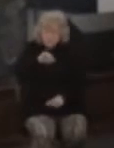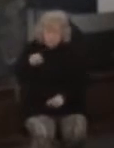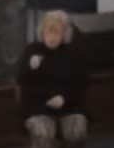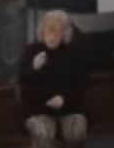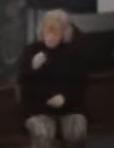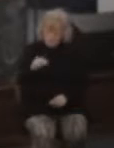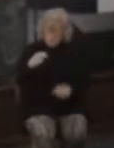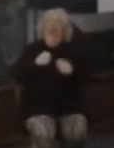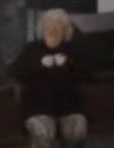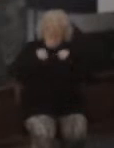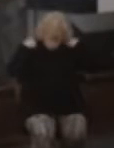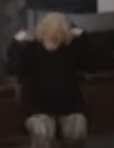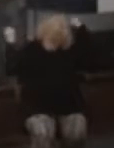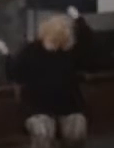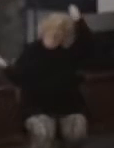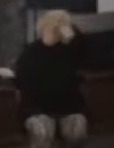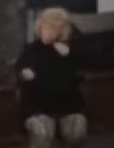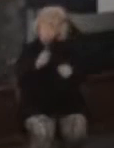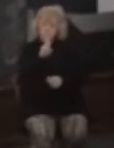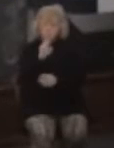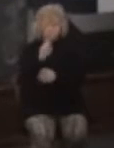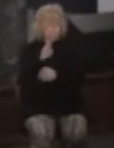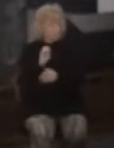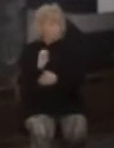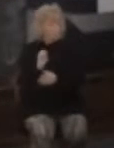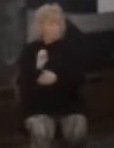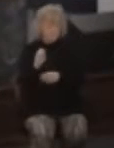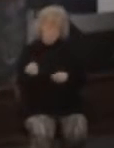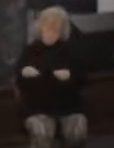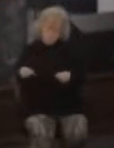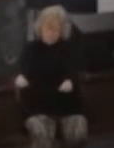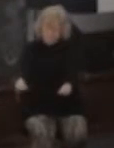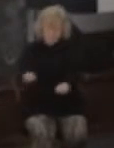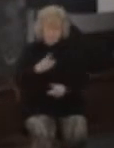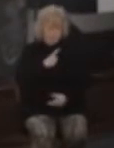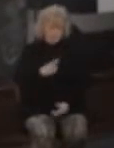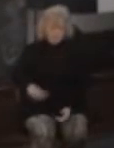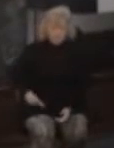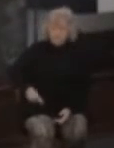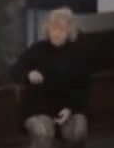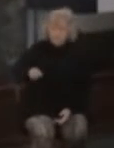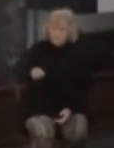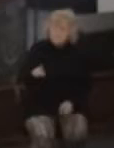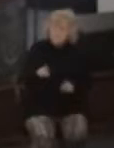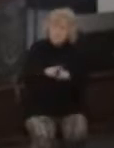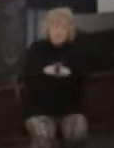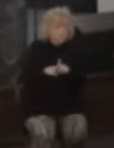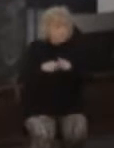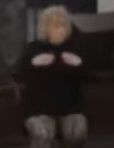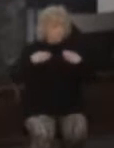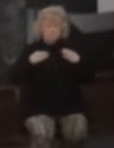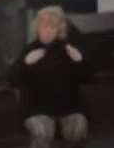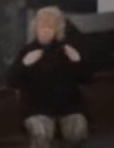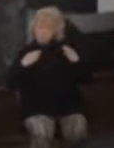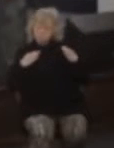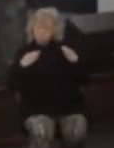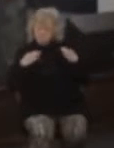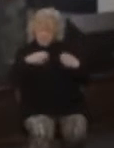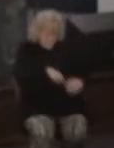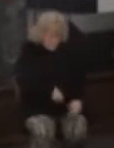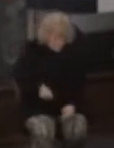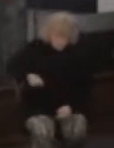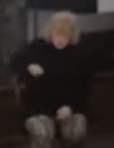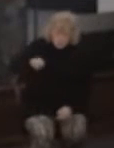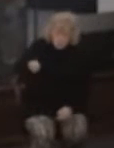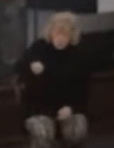wearing and he gave it to David, along with his tunic and even his sword, his